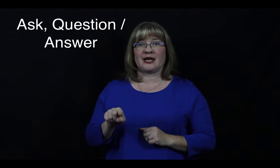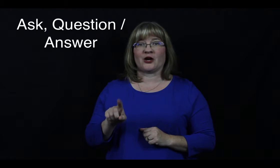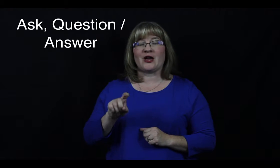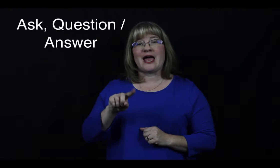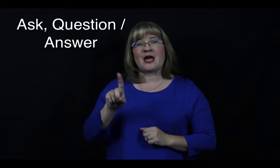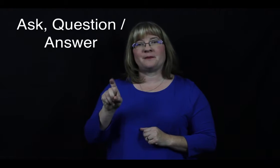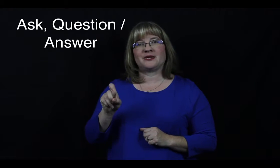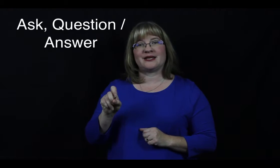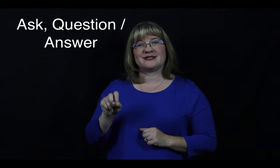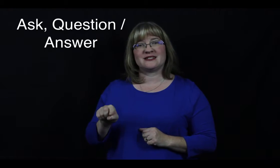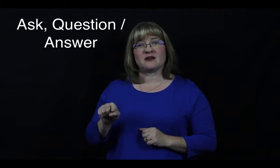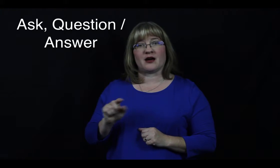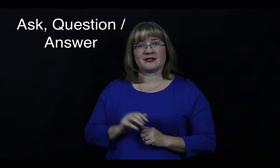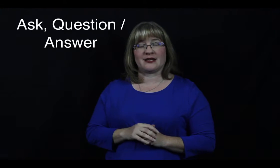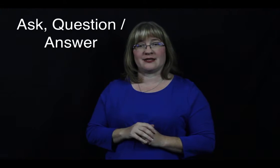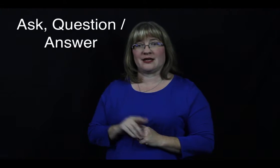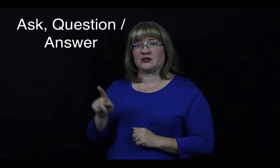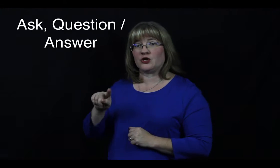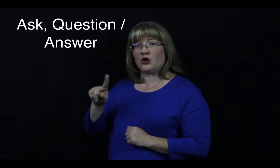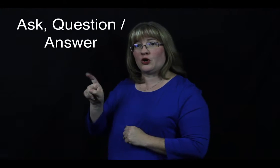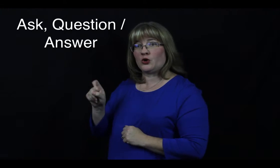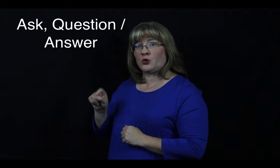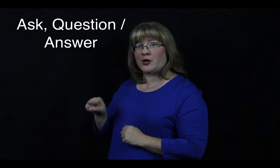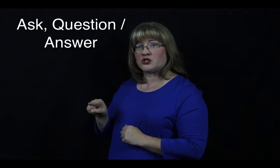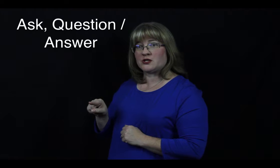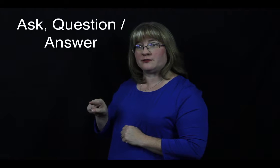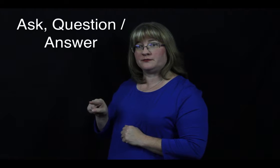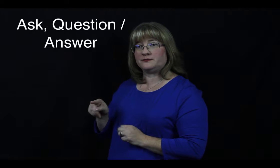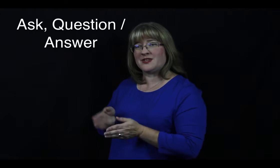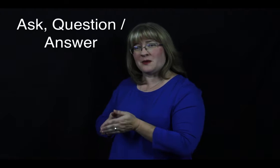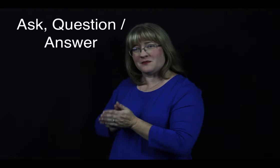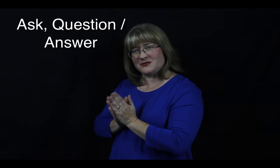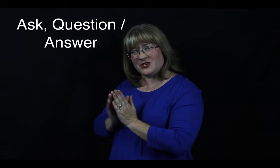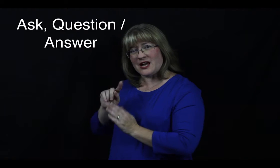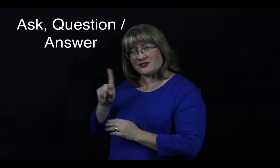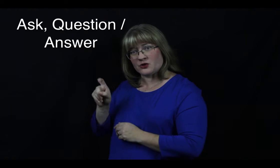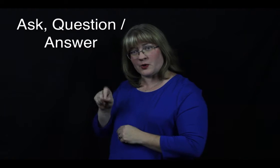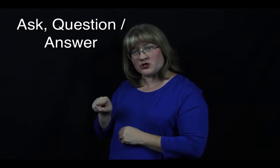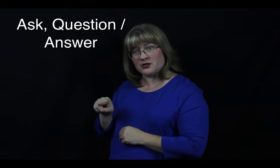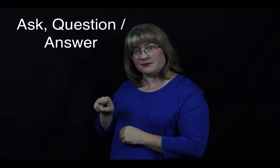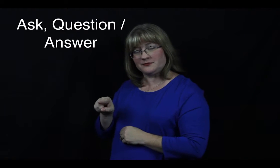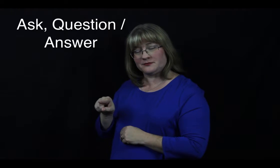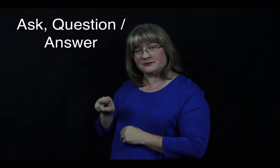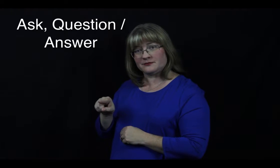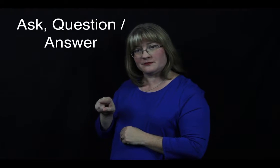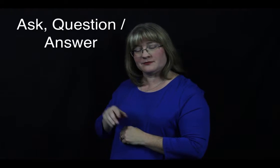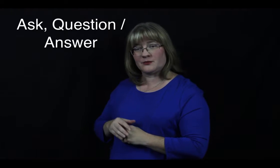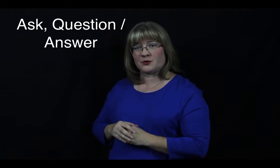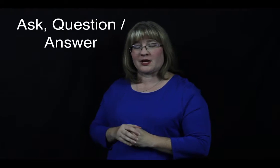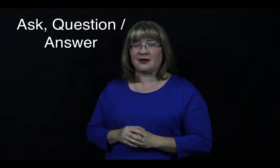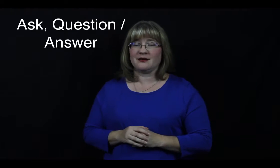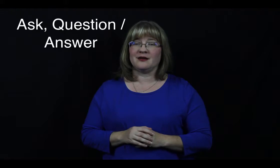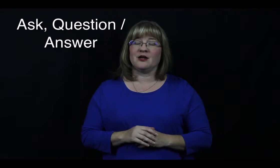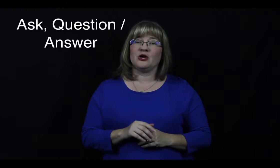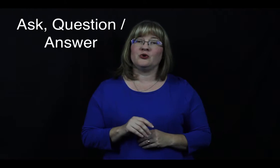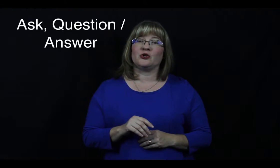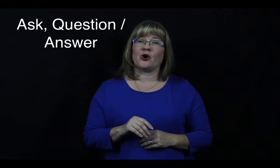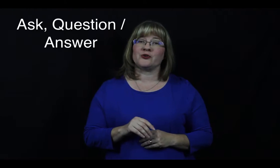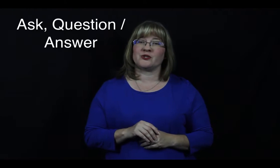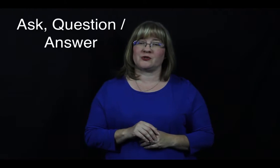the air and place the dot at the end. Question. You ask a question. Okay. You can also